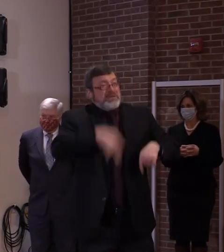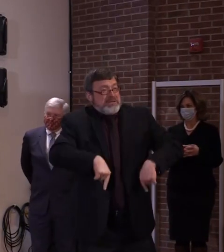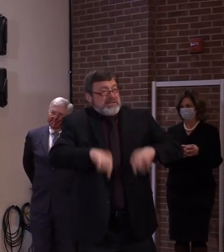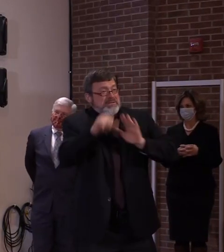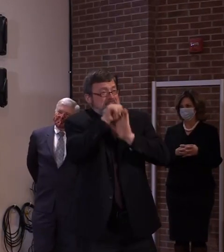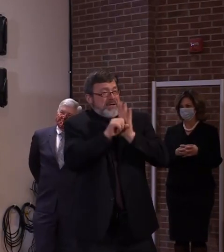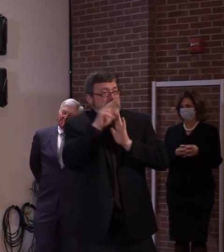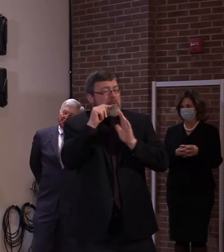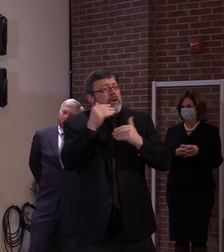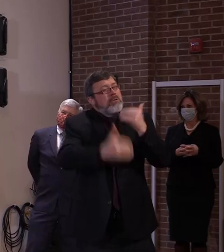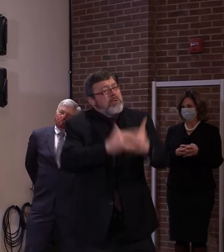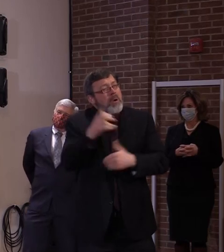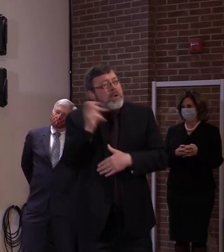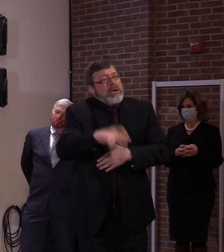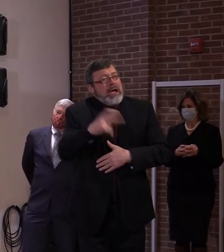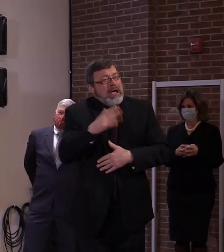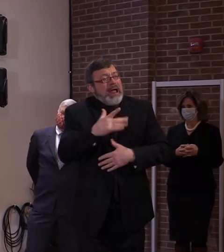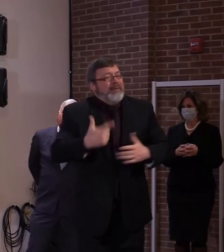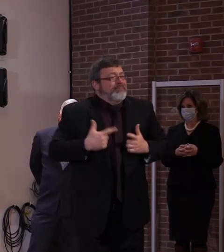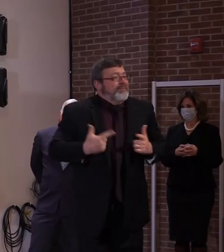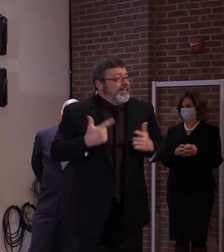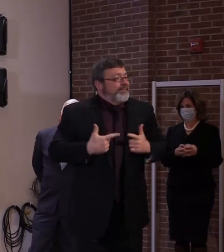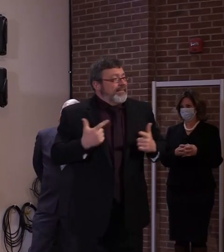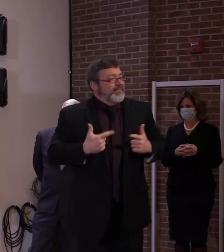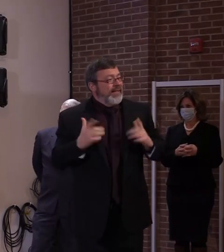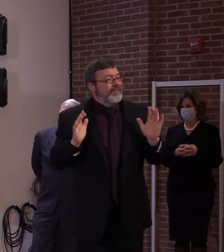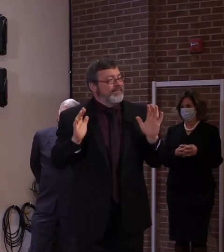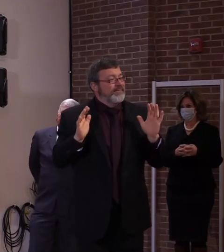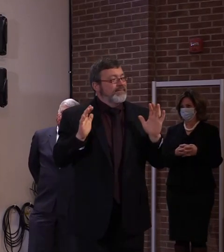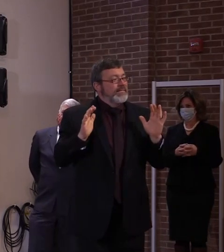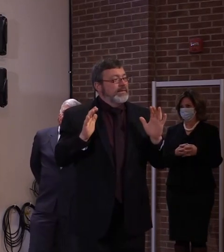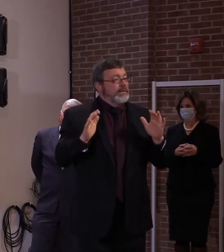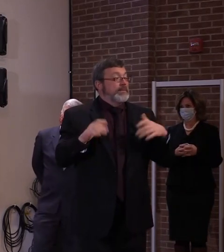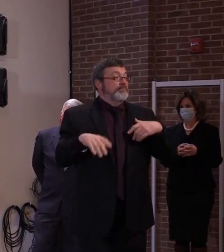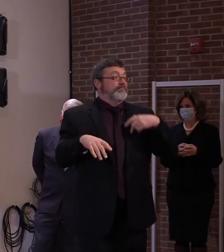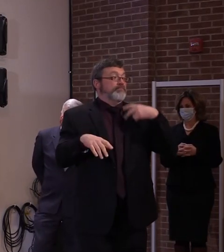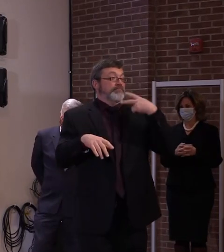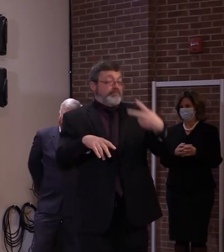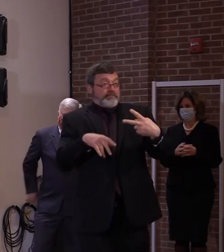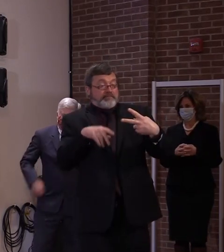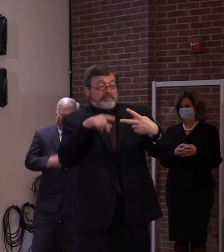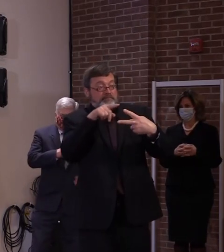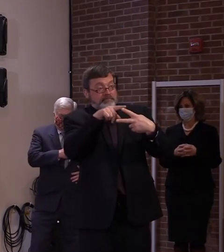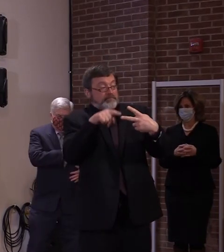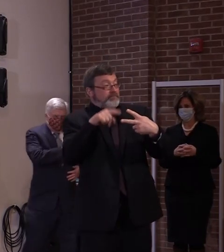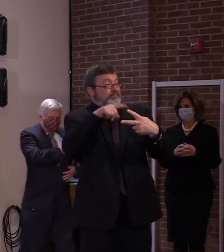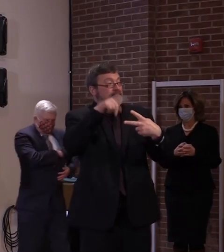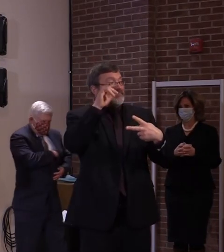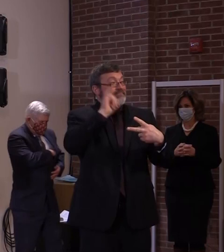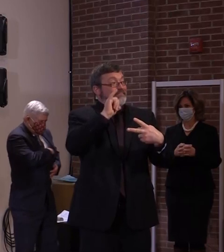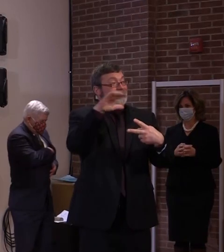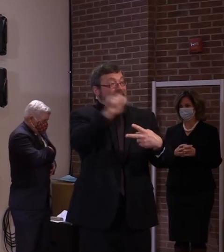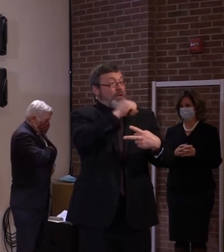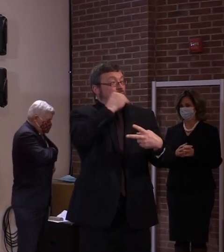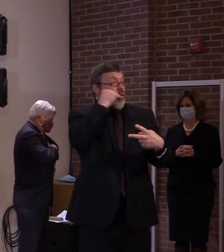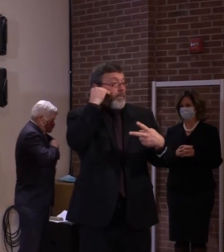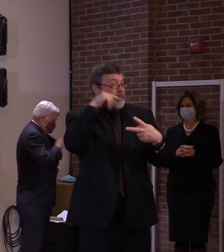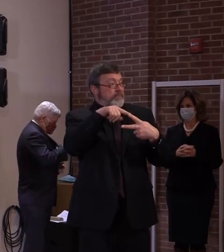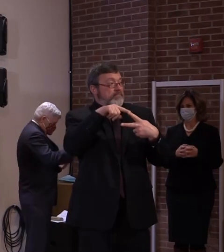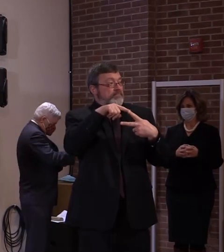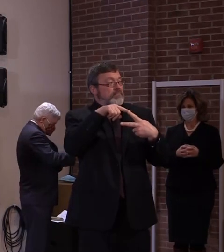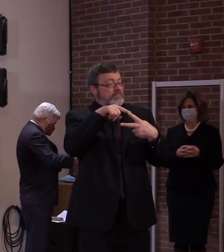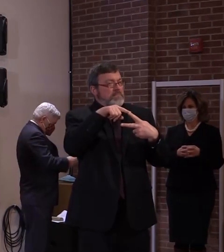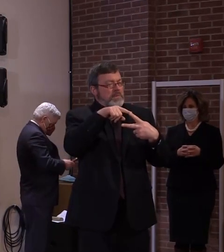The two tests are doing two different things. The PCR test is the most sensitive way of